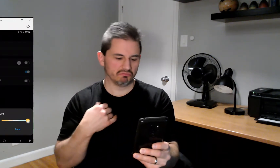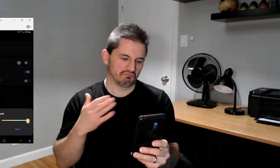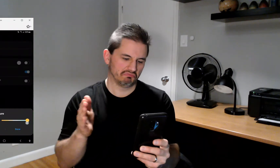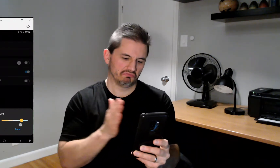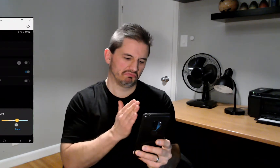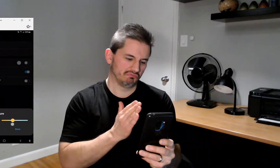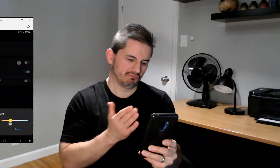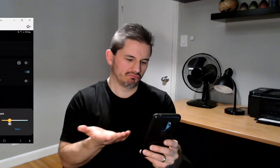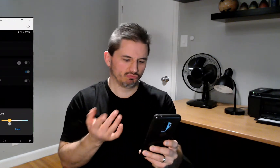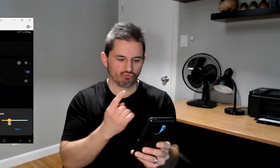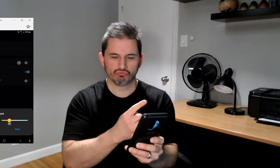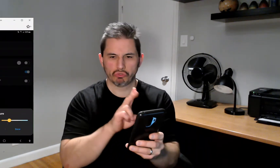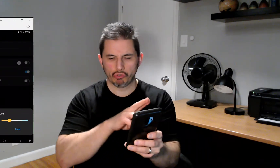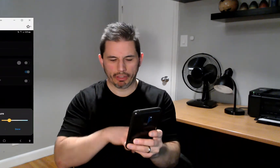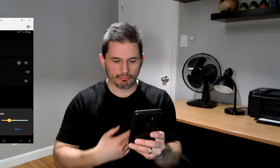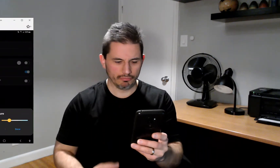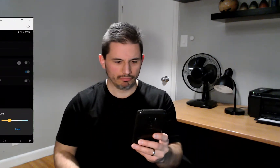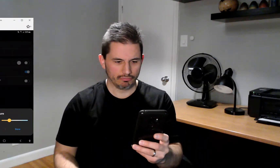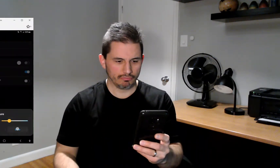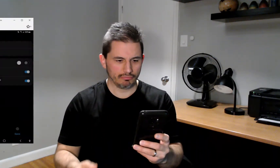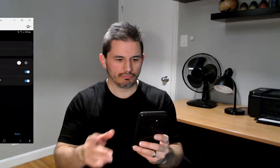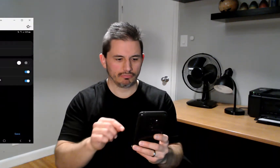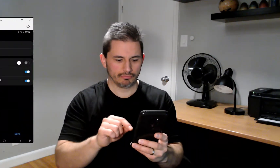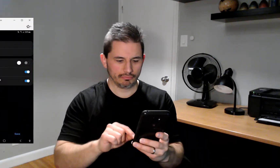the temperature to match your liking.